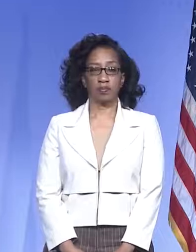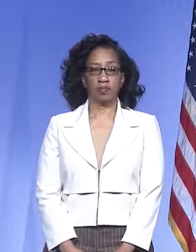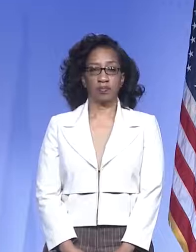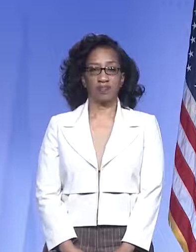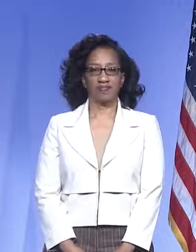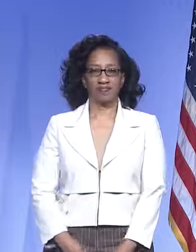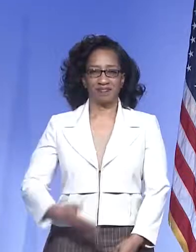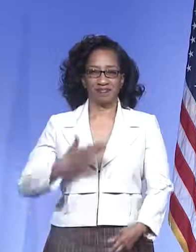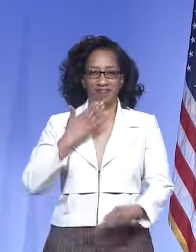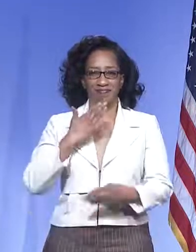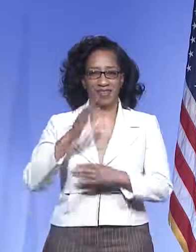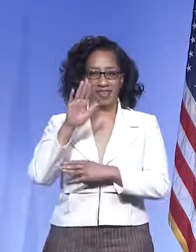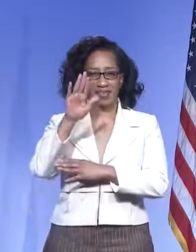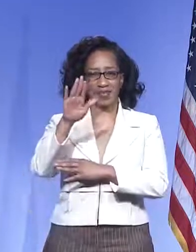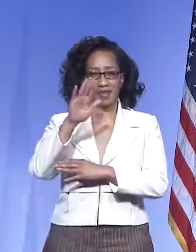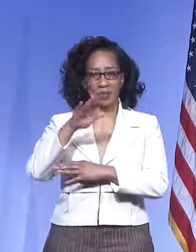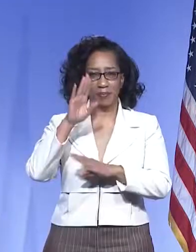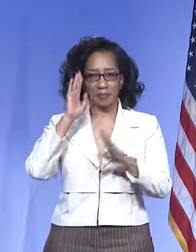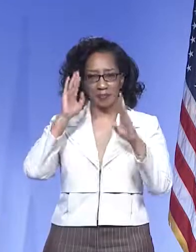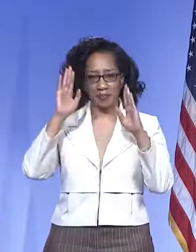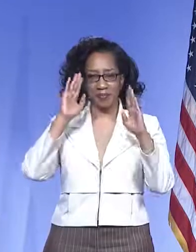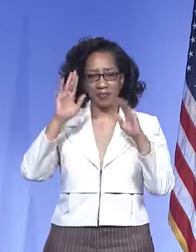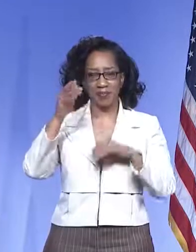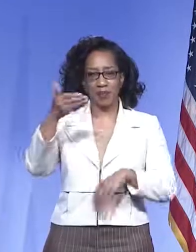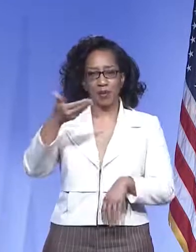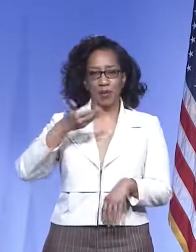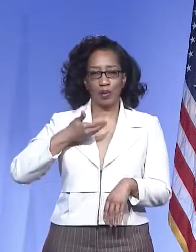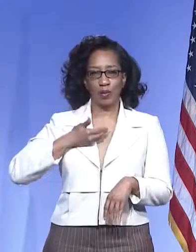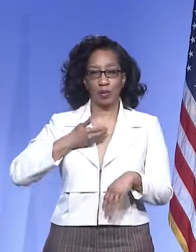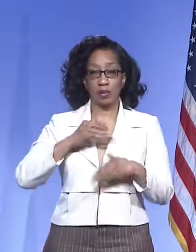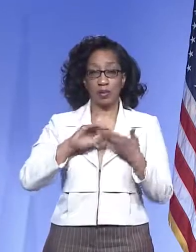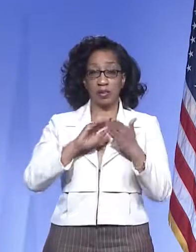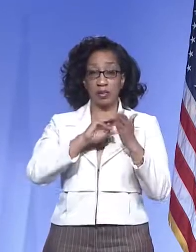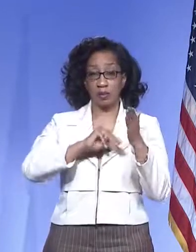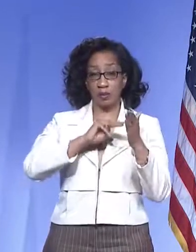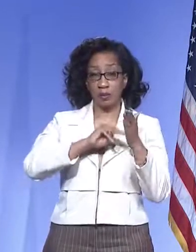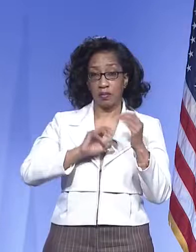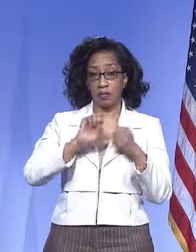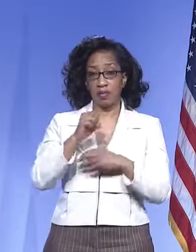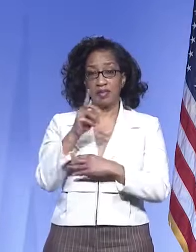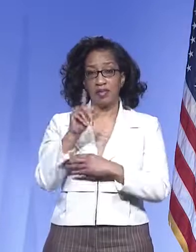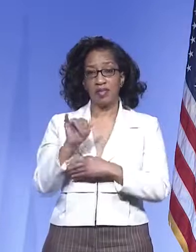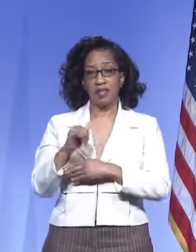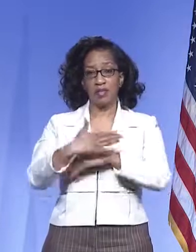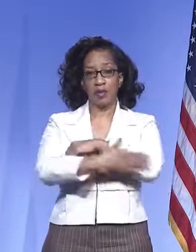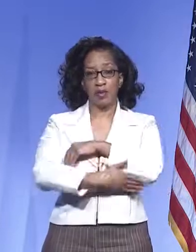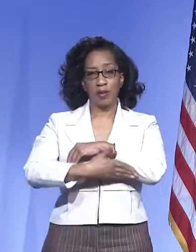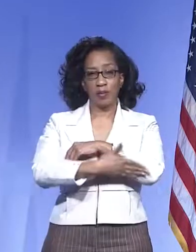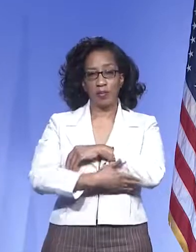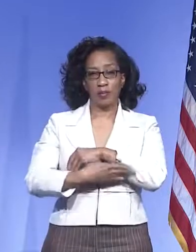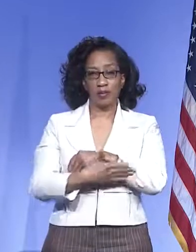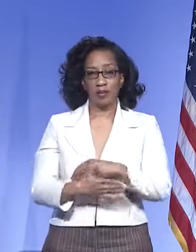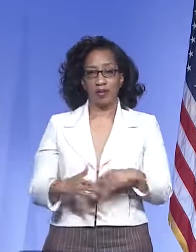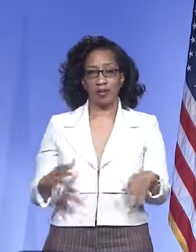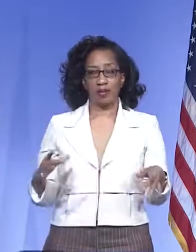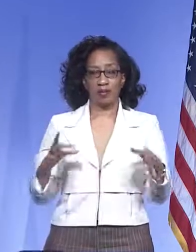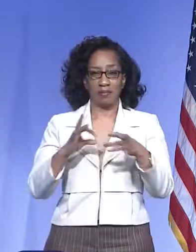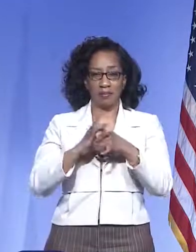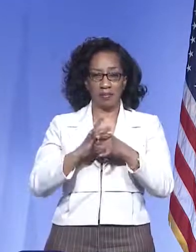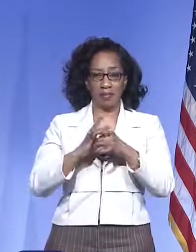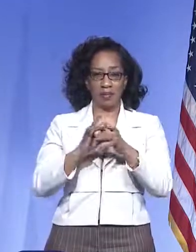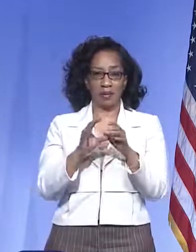Good afternoon, and welcome to the City of Memphis and Shelby County Joint COVID Task Force press briefing for March the